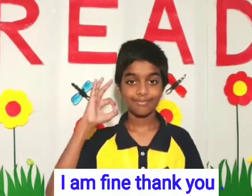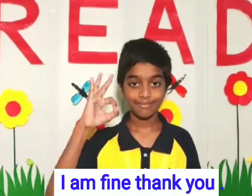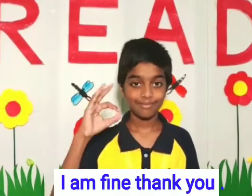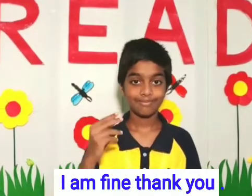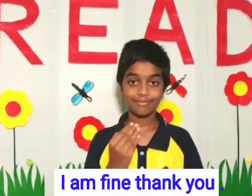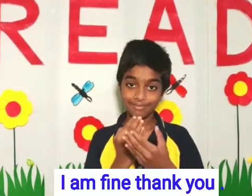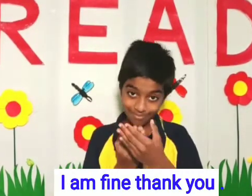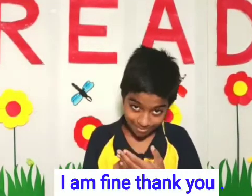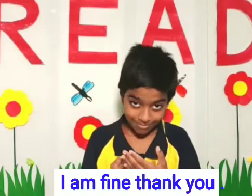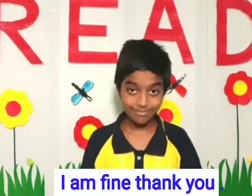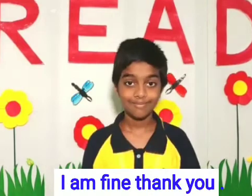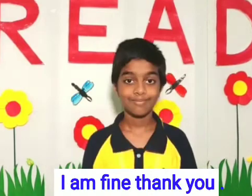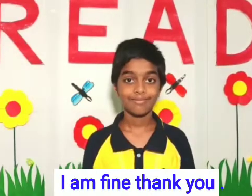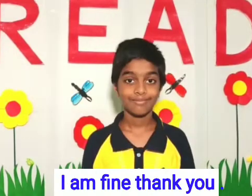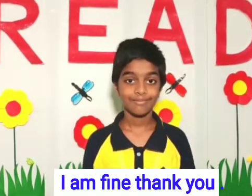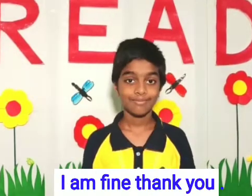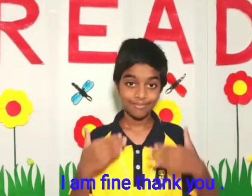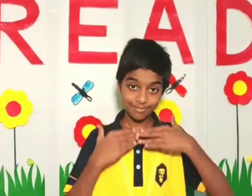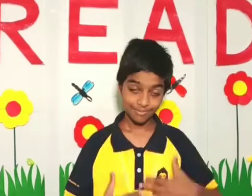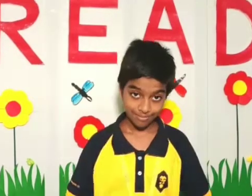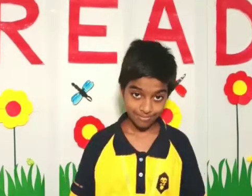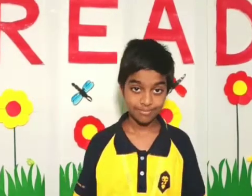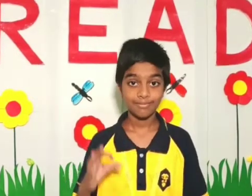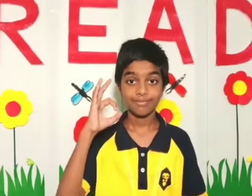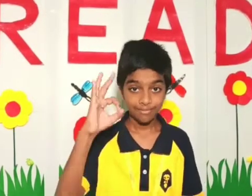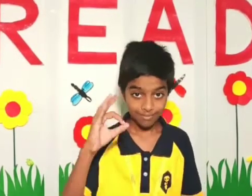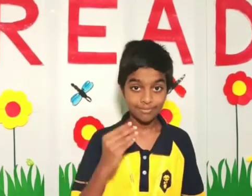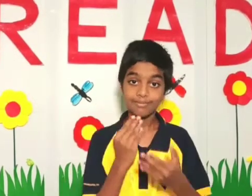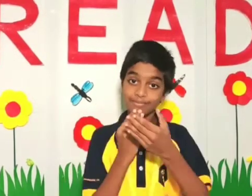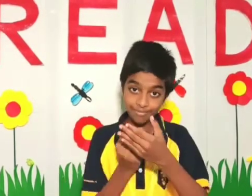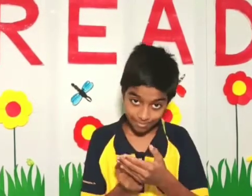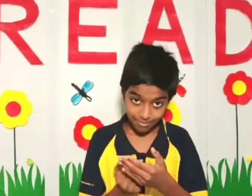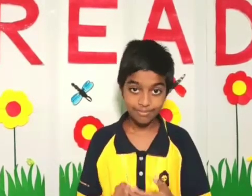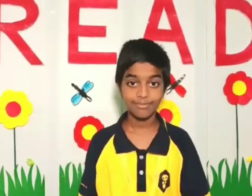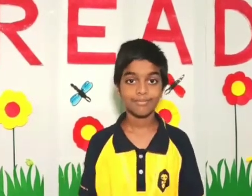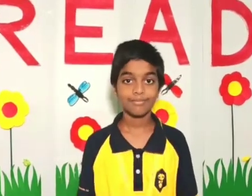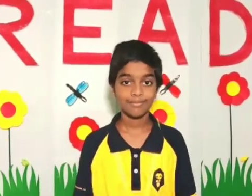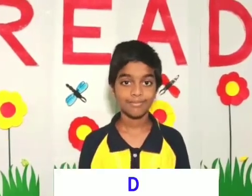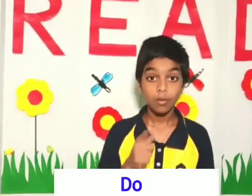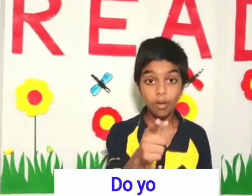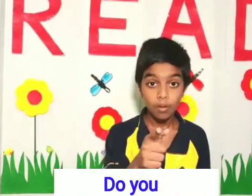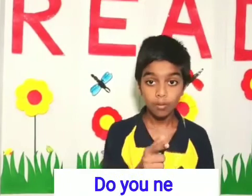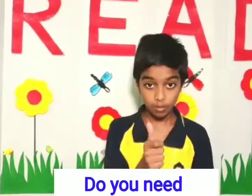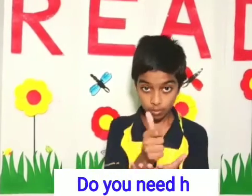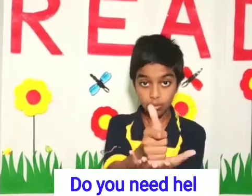I'm fine, thank you. I'm fine, thank you. Do you need help?